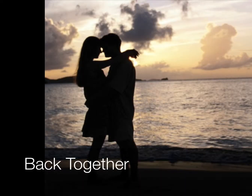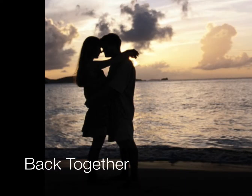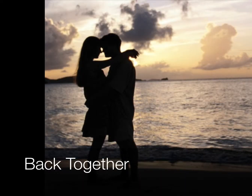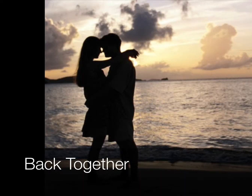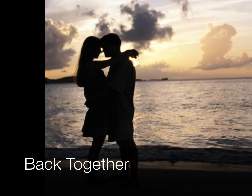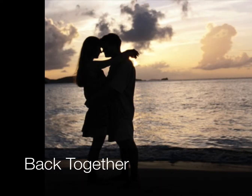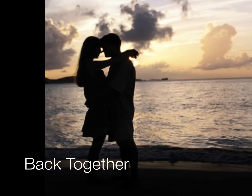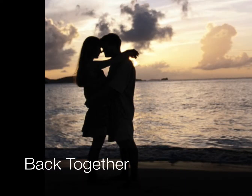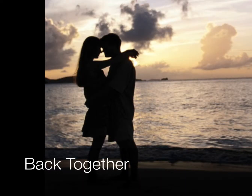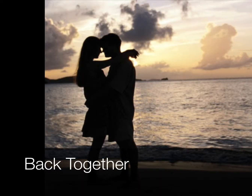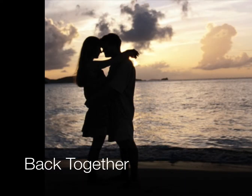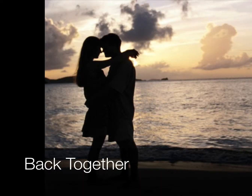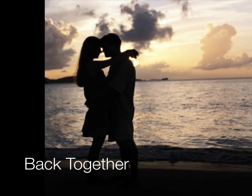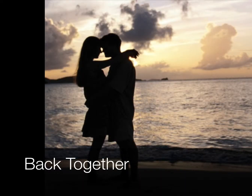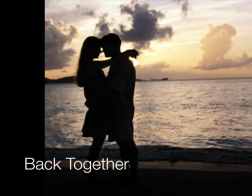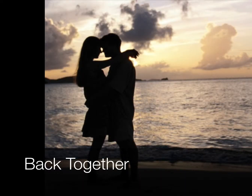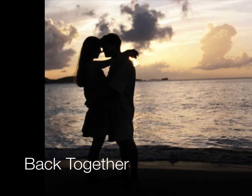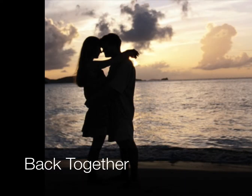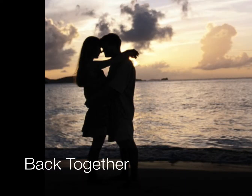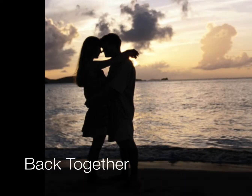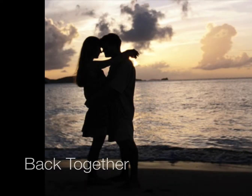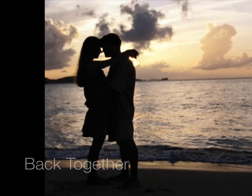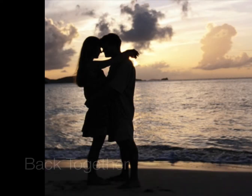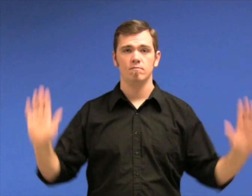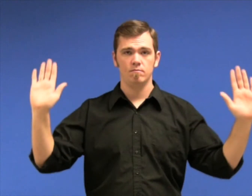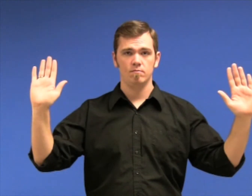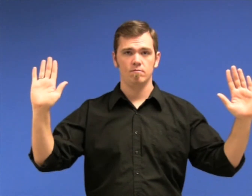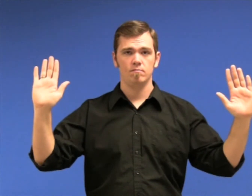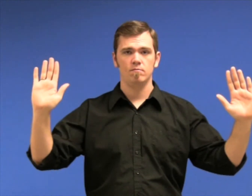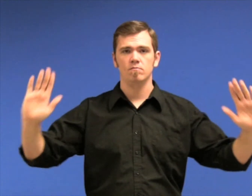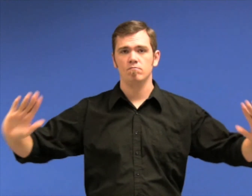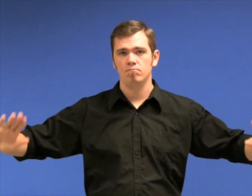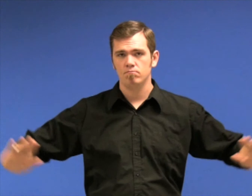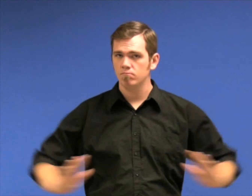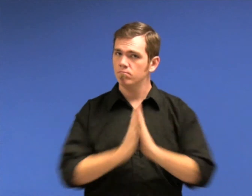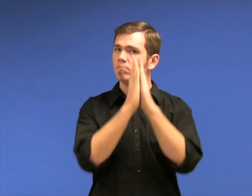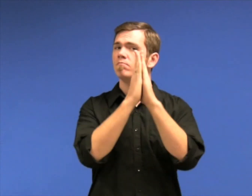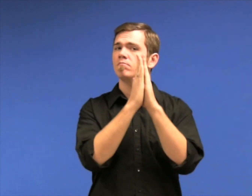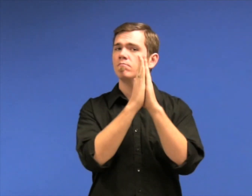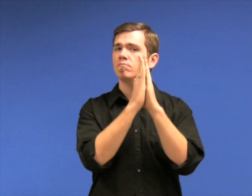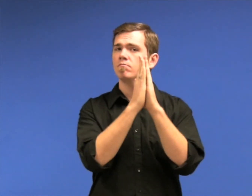All right, now if somebody's getting back together, the sign is back together.